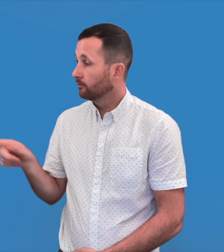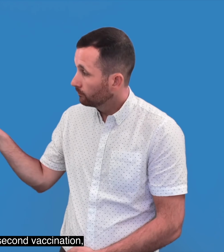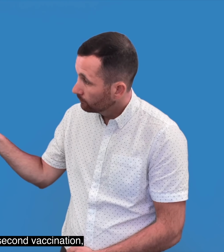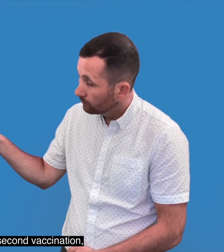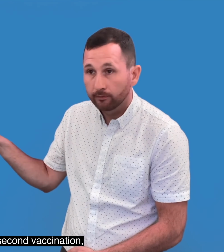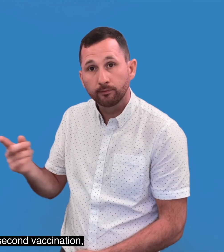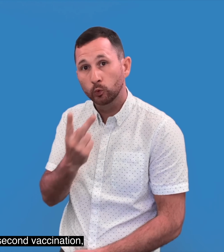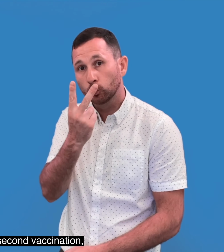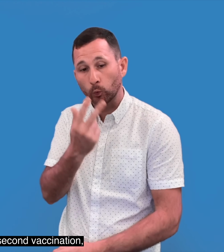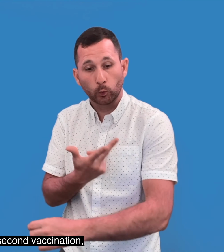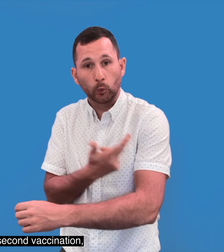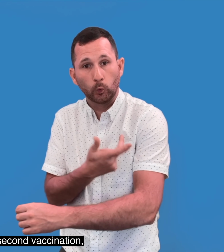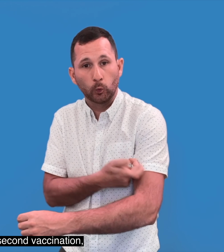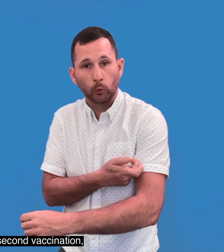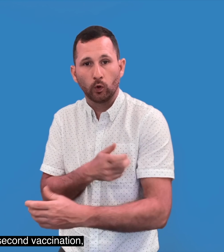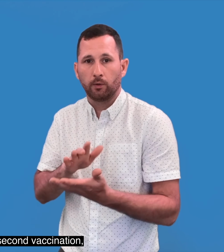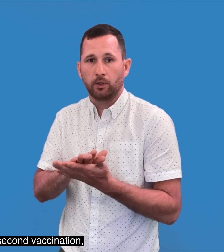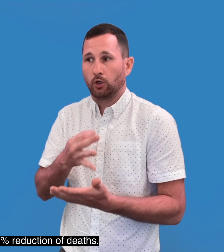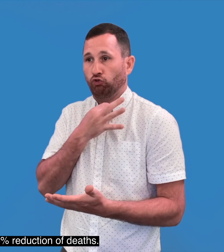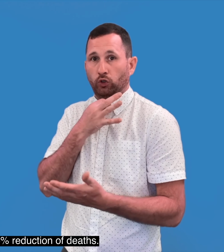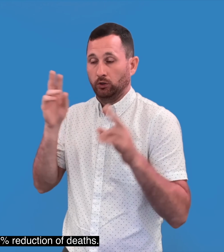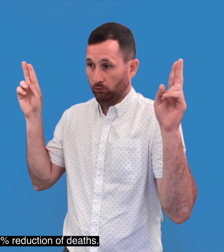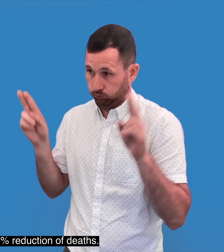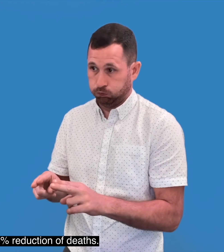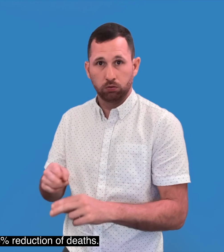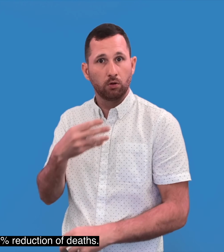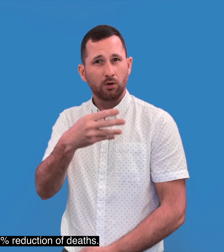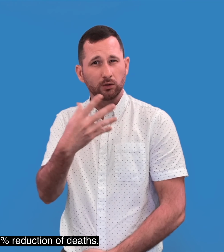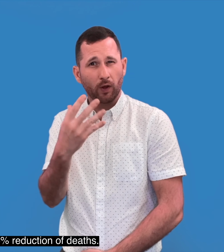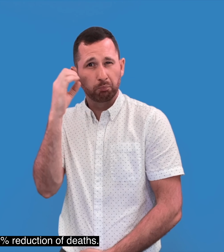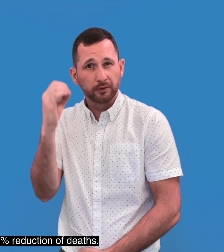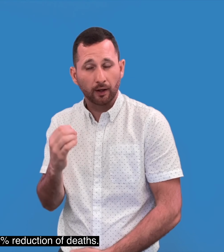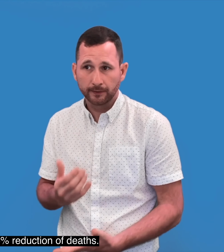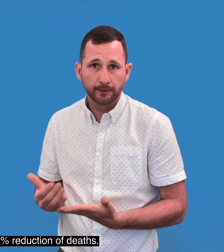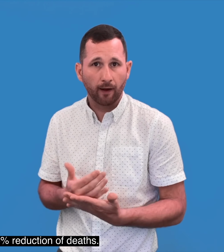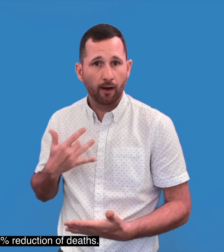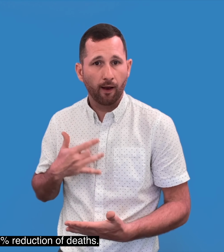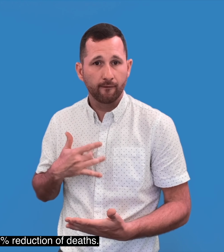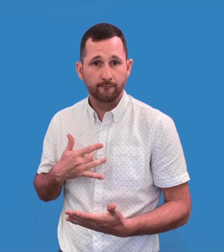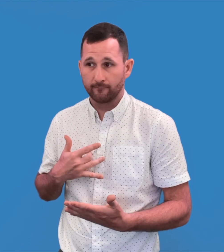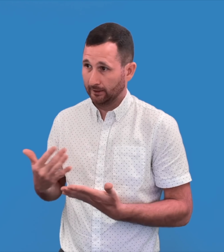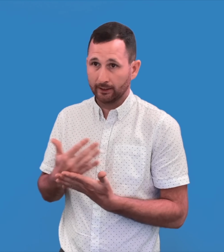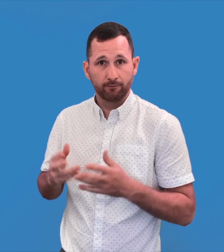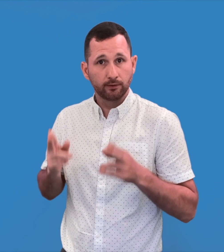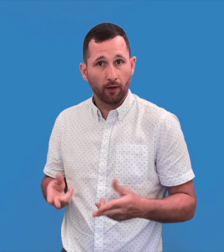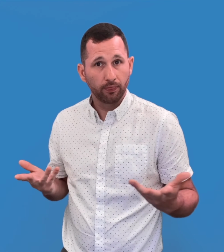With the second vaccination, more than 95% reduction of deaths.